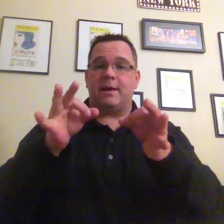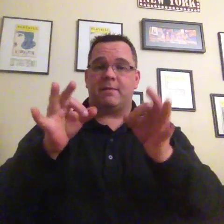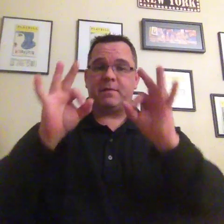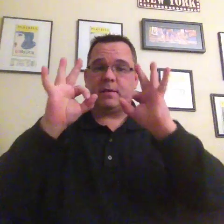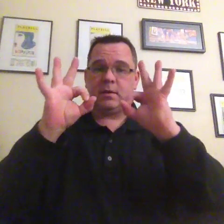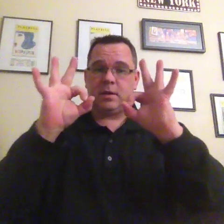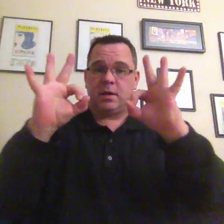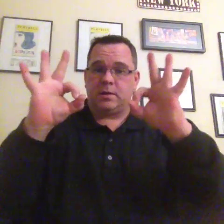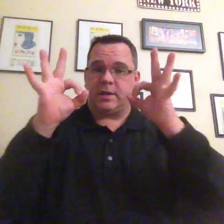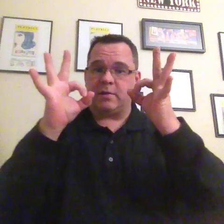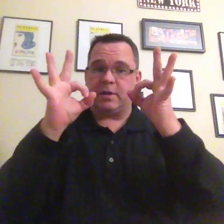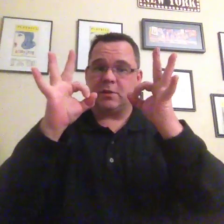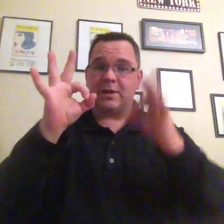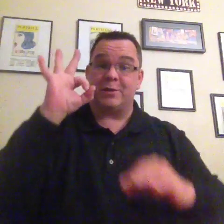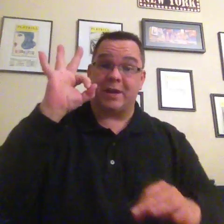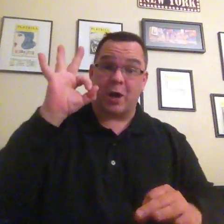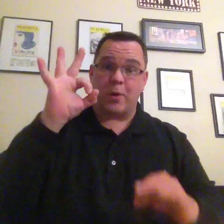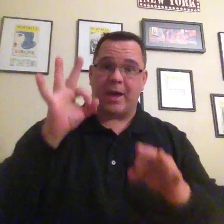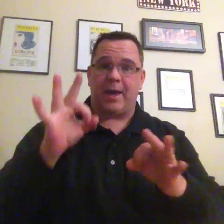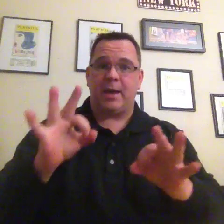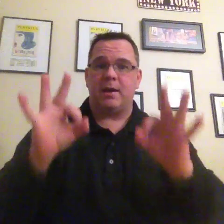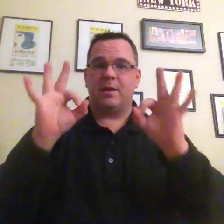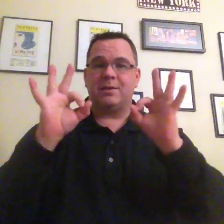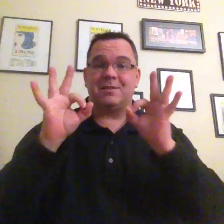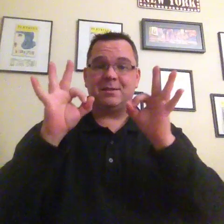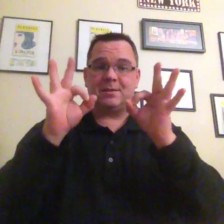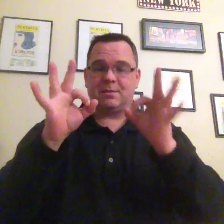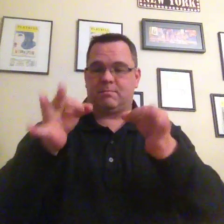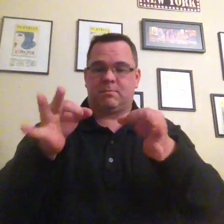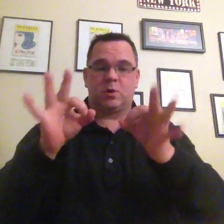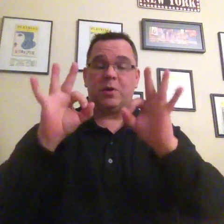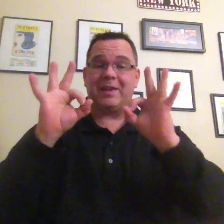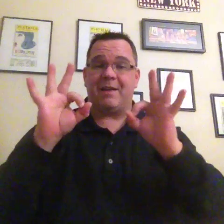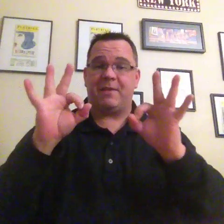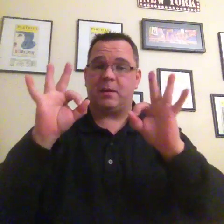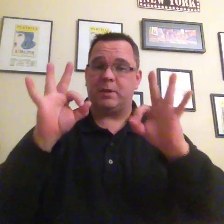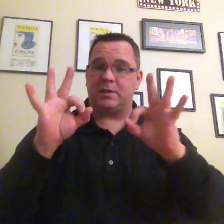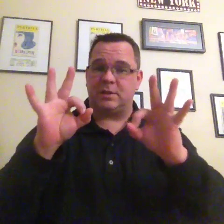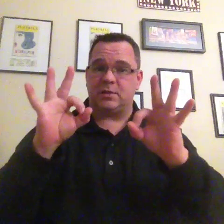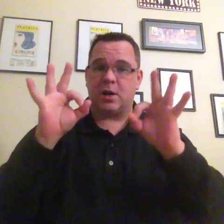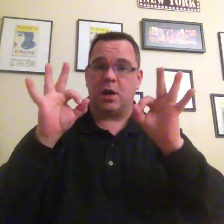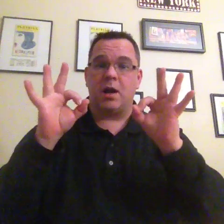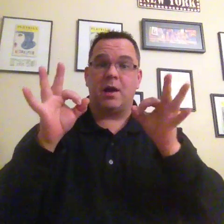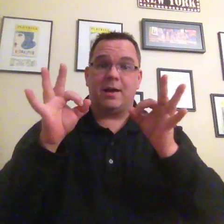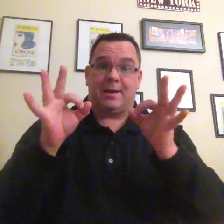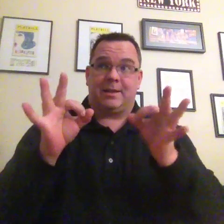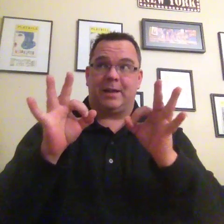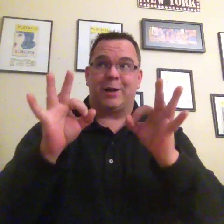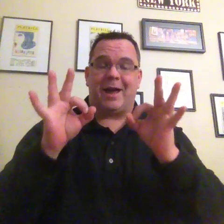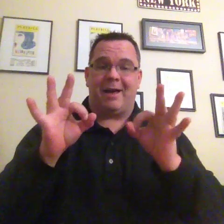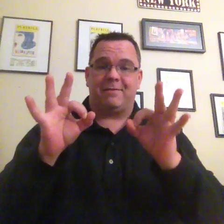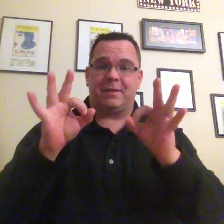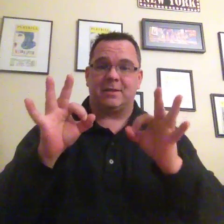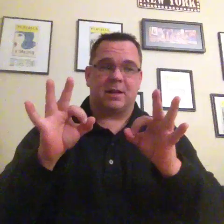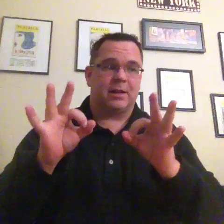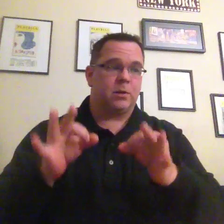If, take your fingers like you're saying okay. This is called the F hand because these are the letter F in sign